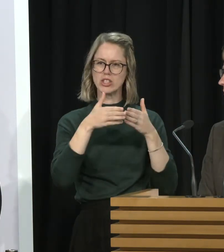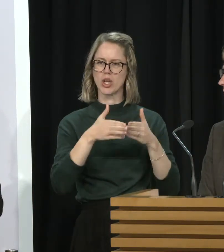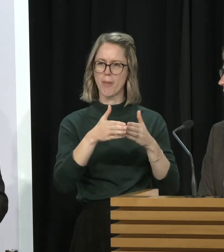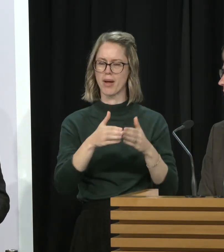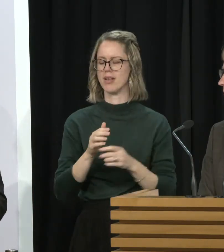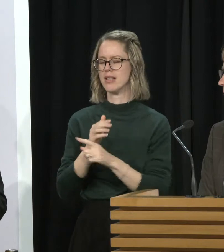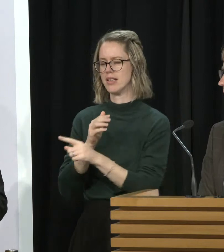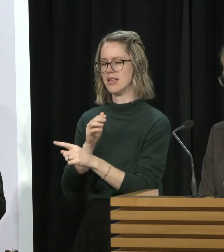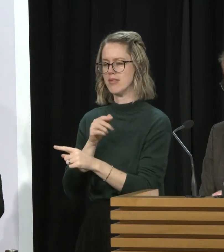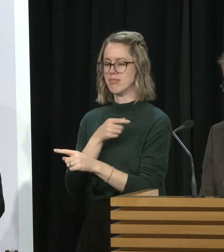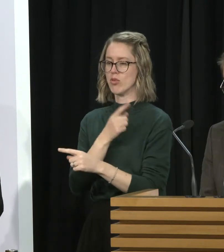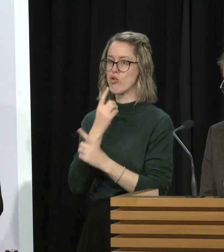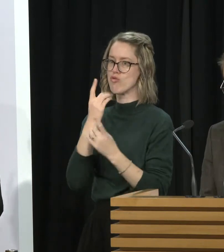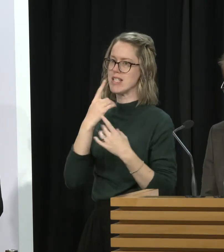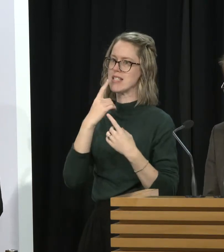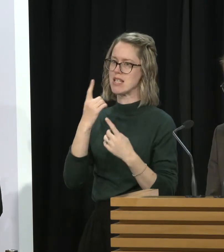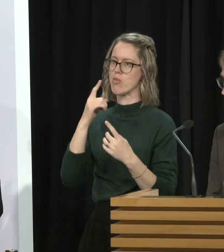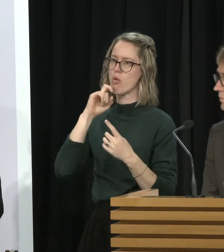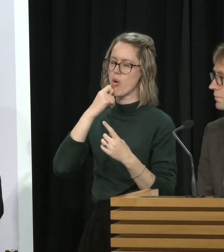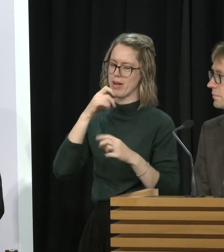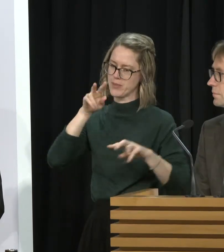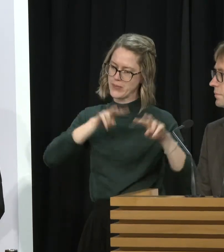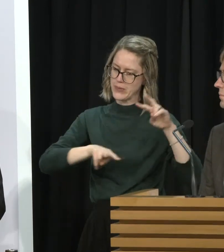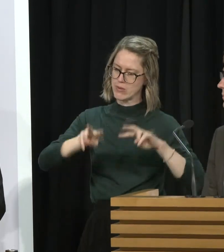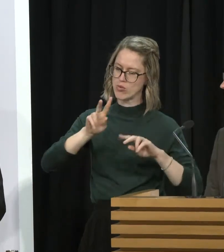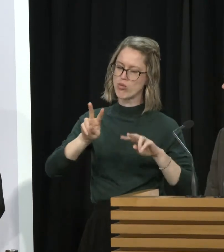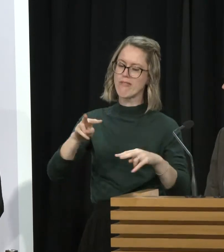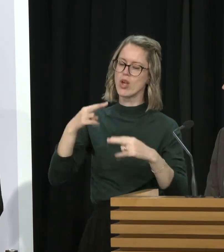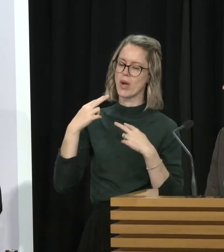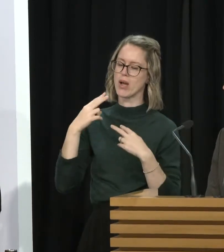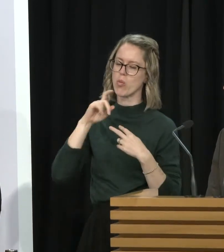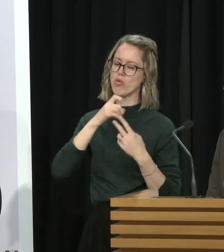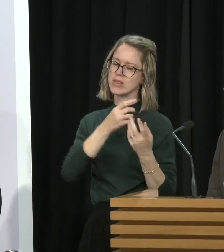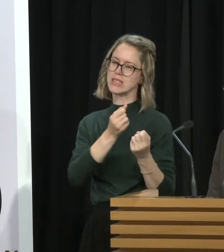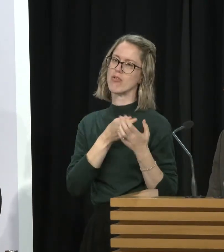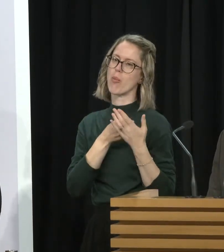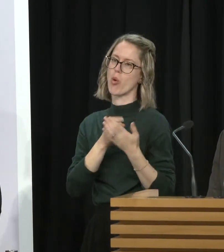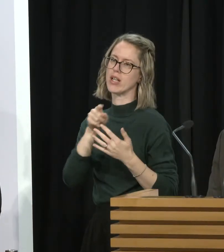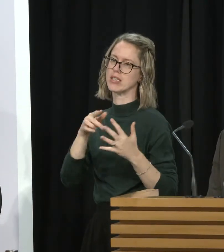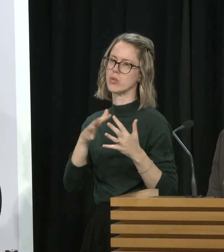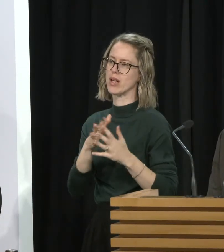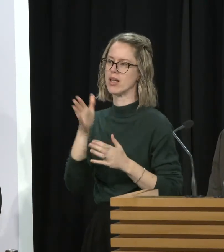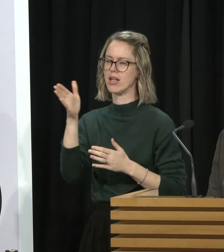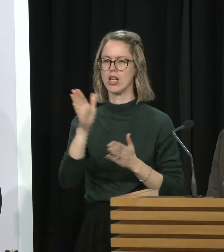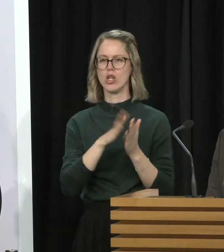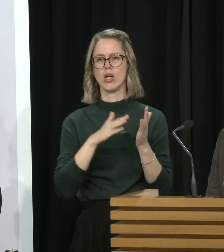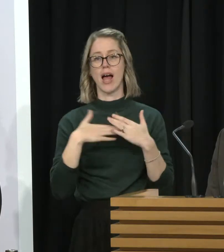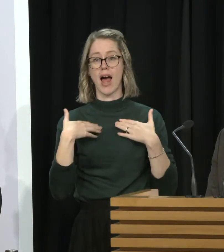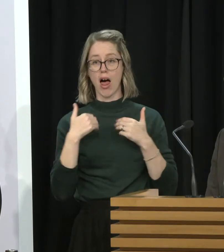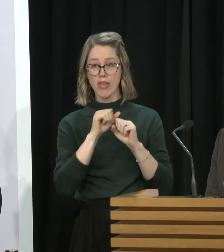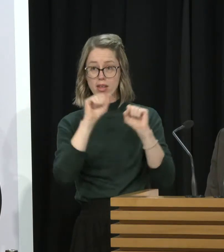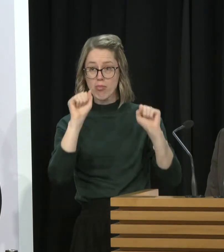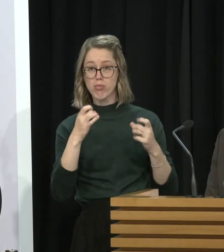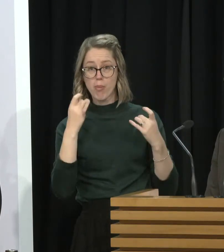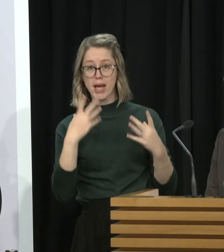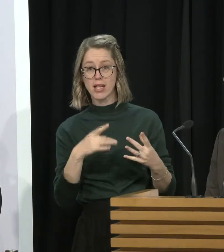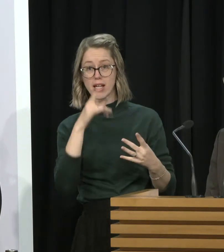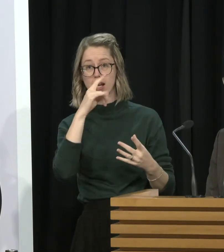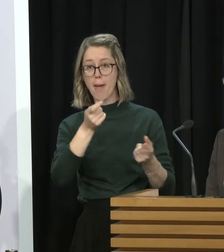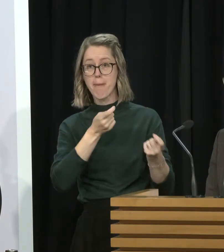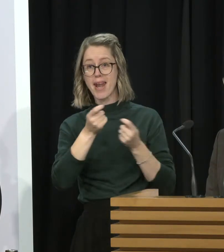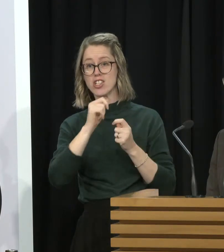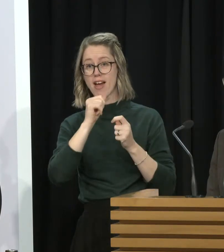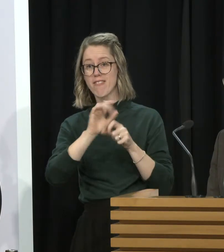they're having a good look at all of that, and I'm expecting a report on that sometime next week. Is New Zealand's health system prepared to deal with